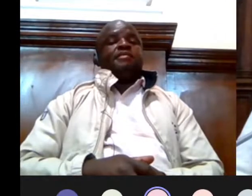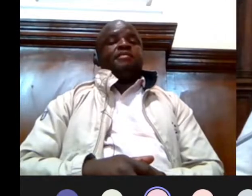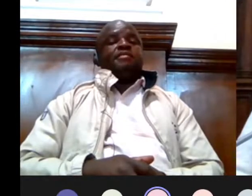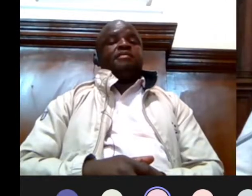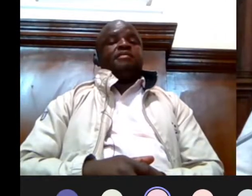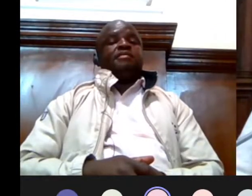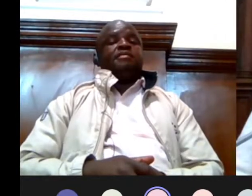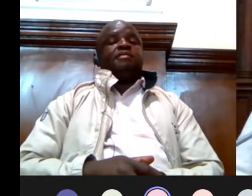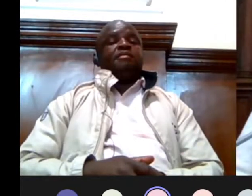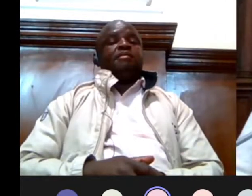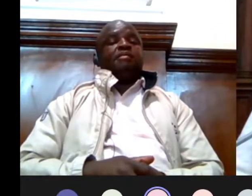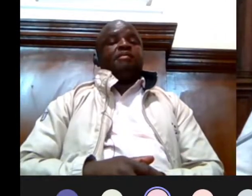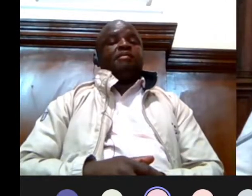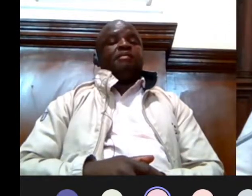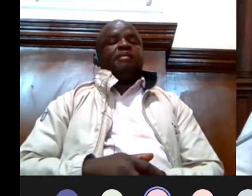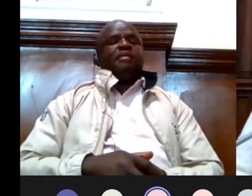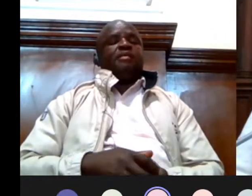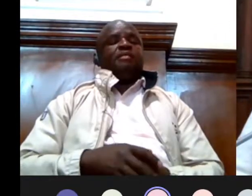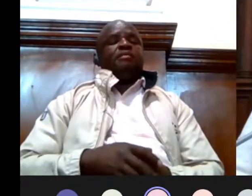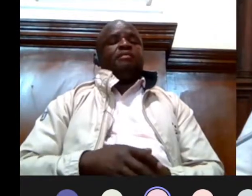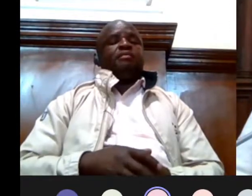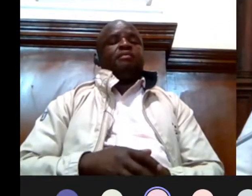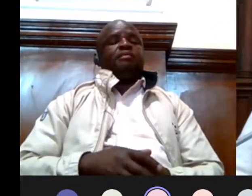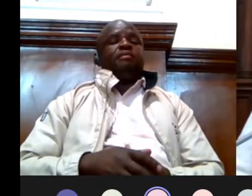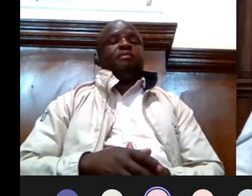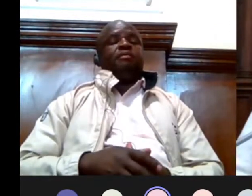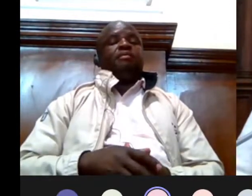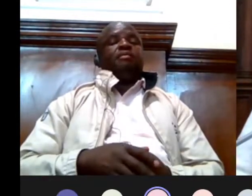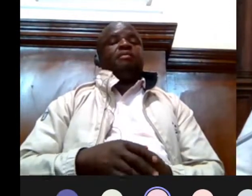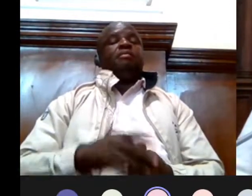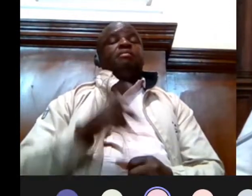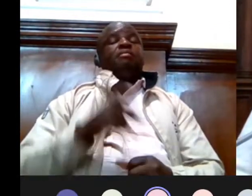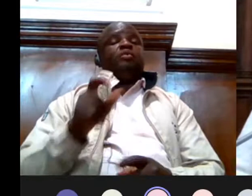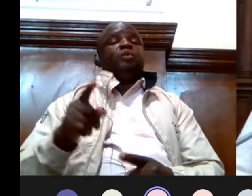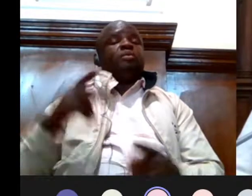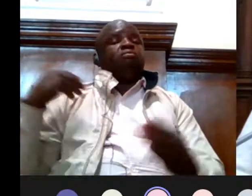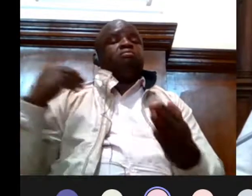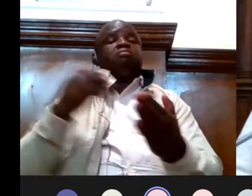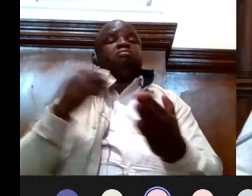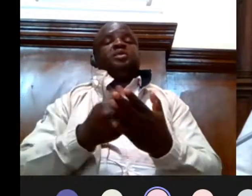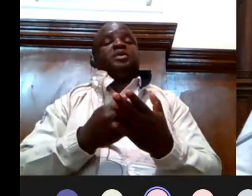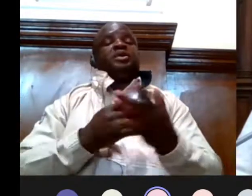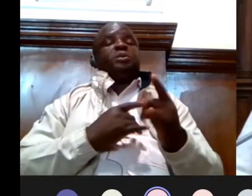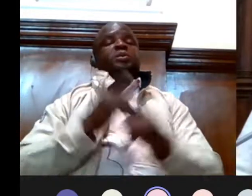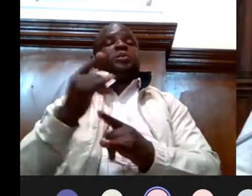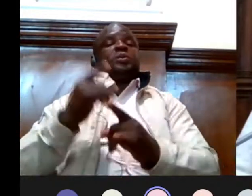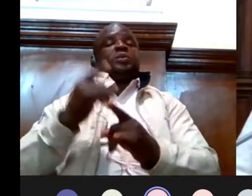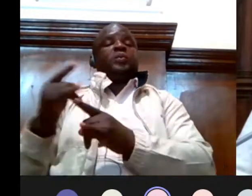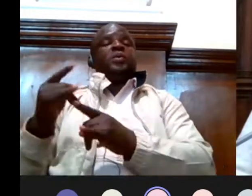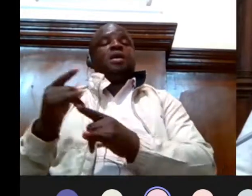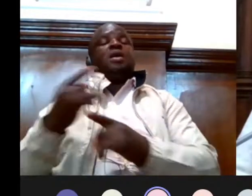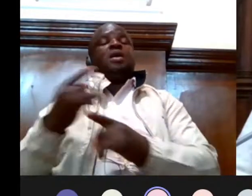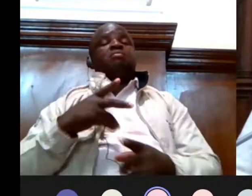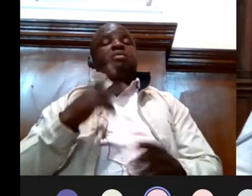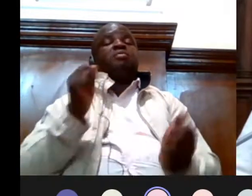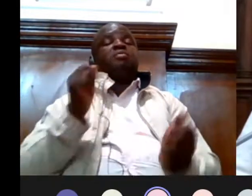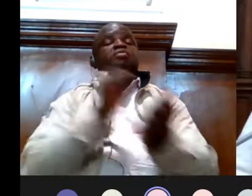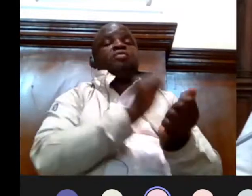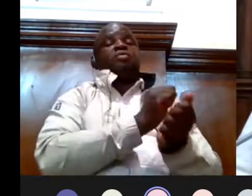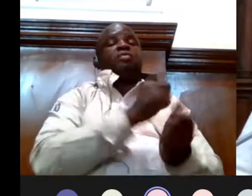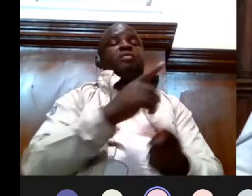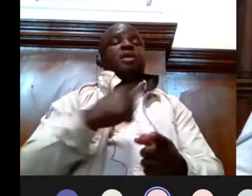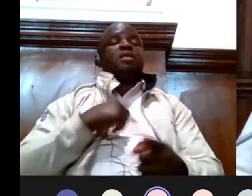in many cases, she succeeded to get suspended sentences for